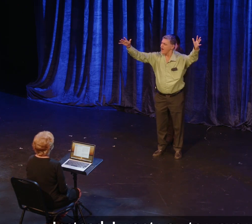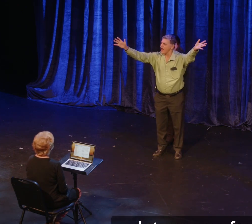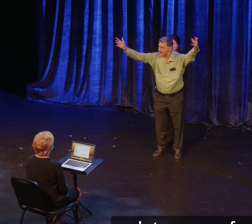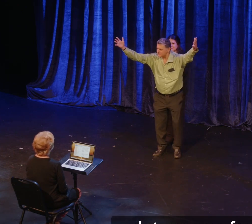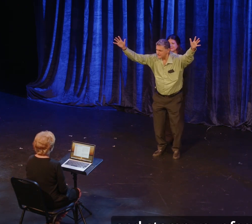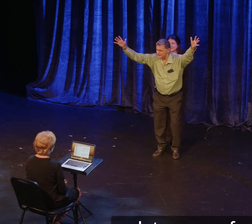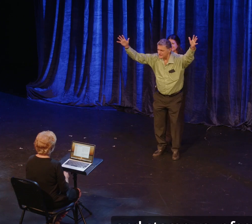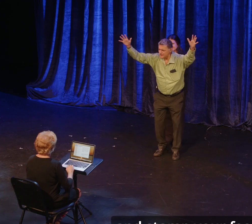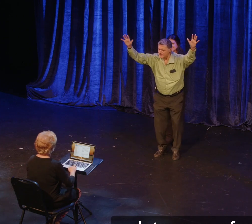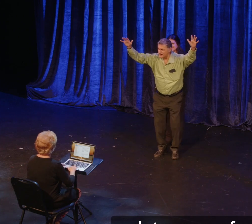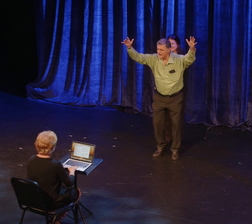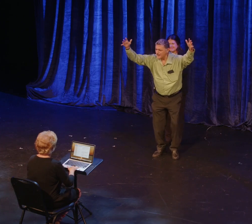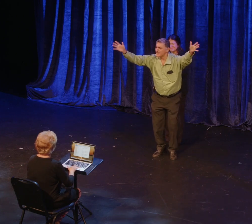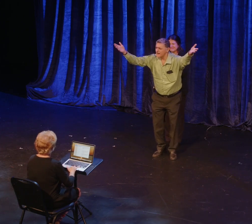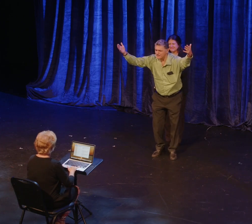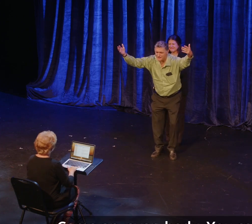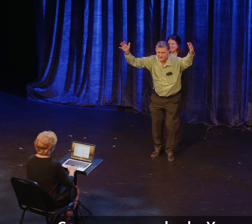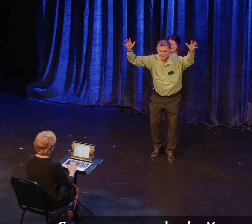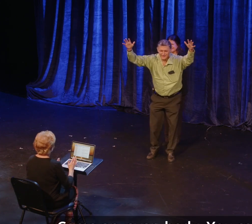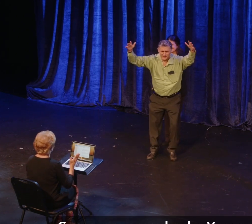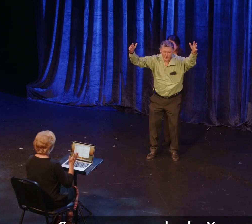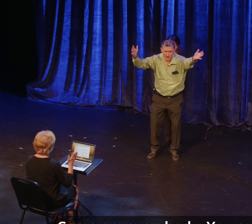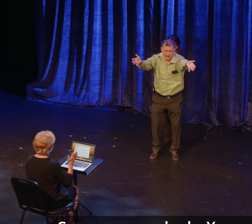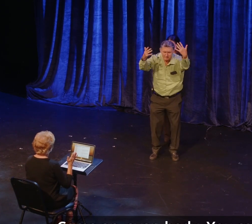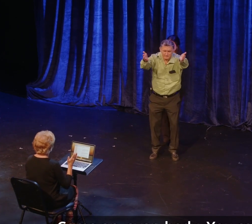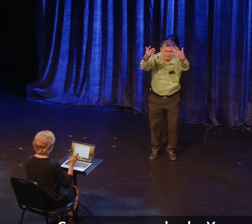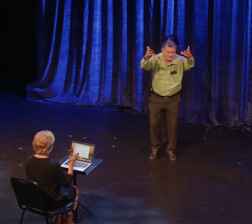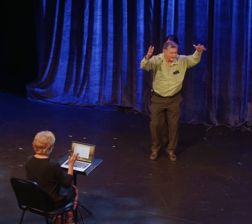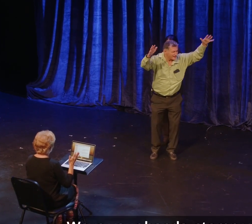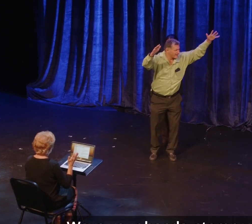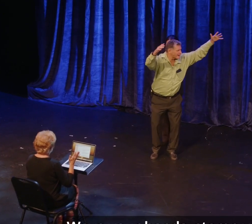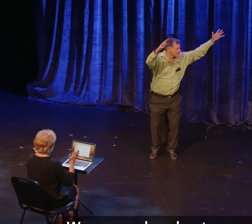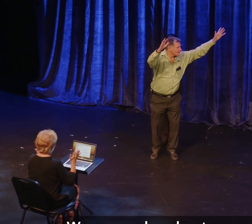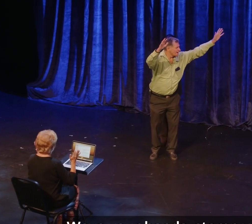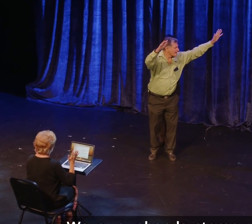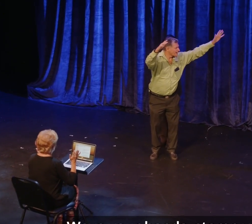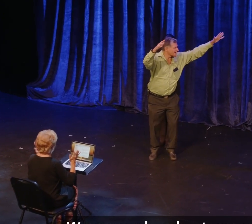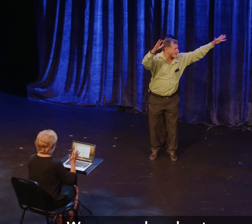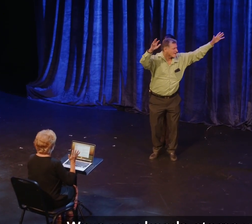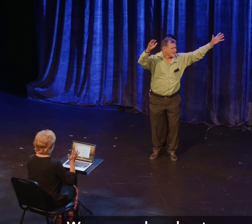and stomp your feet. Come on, everybody, you can do that. Wave your hands, stomp your feet.